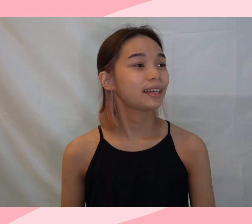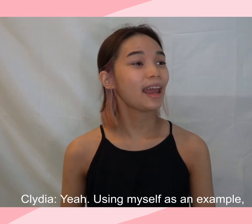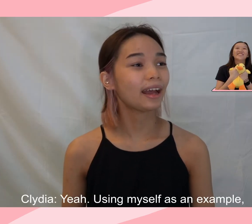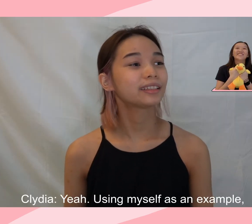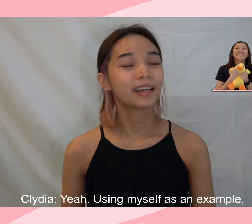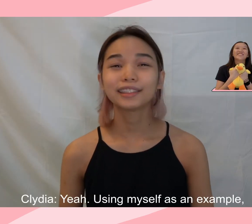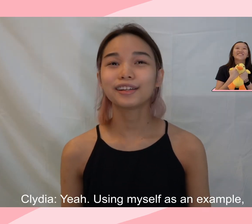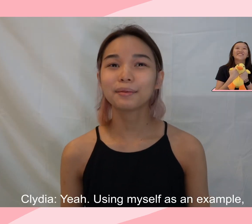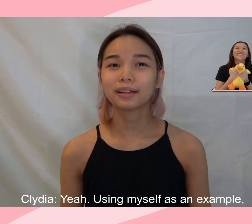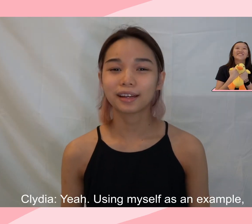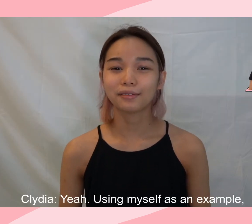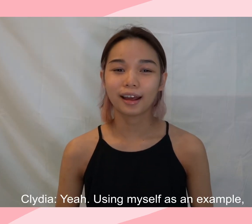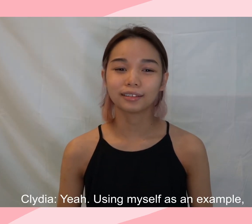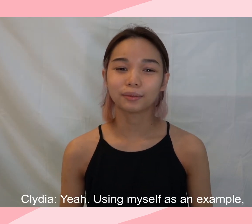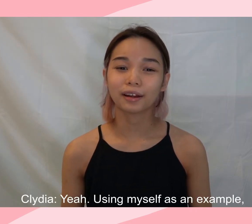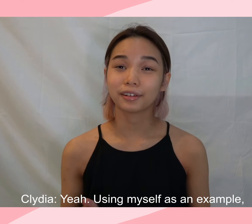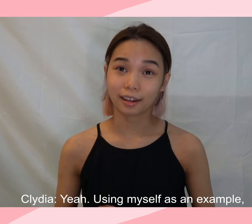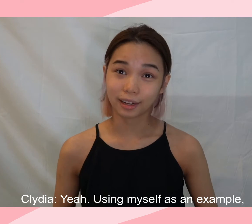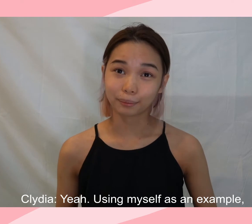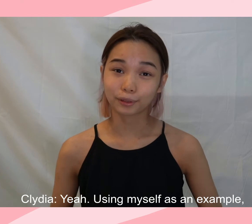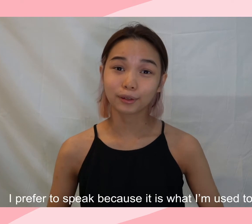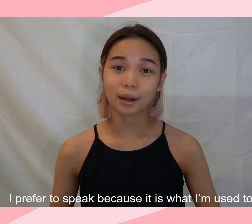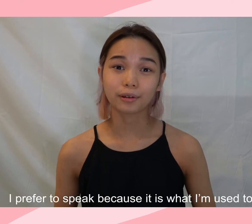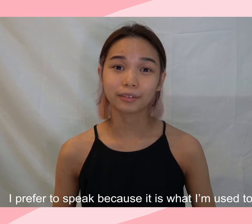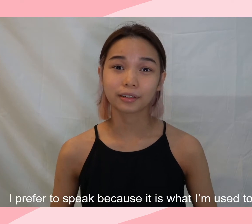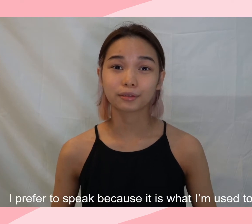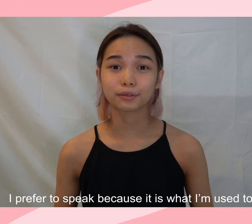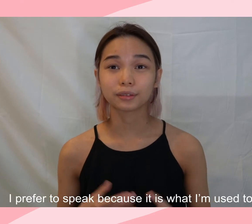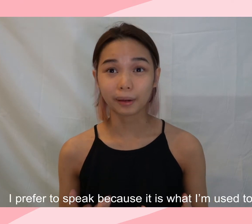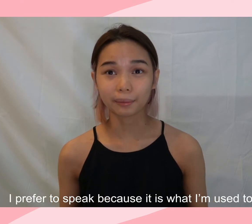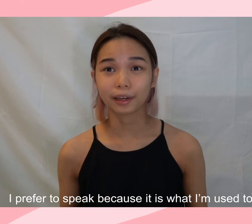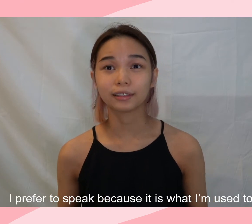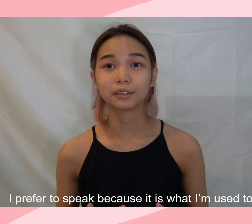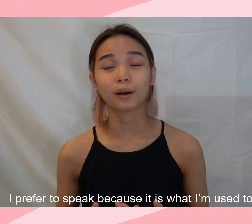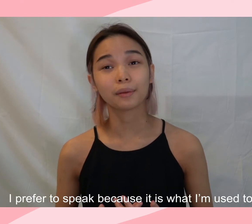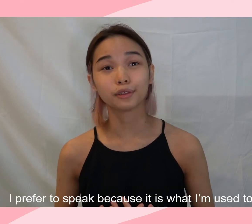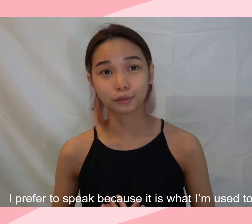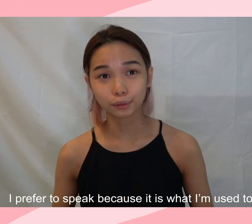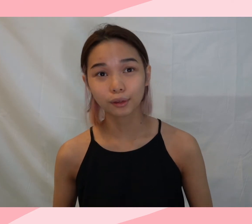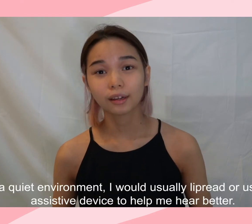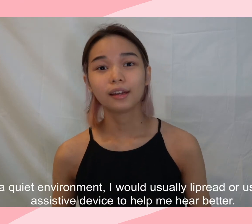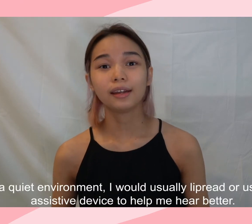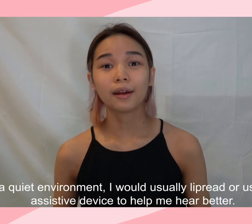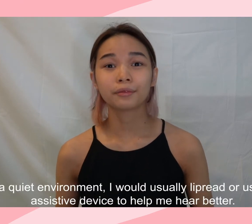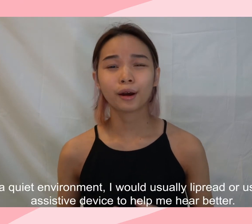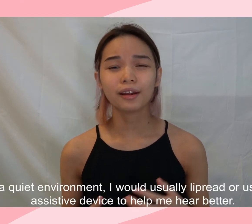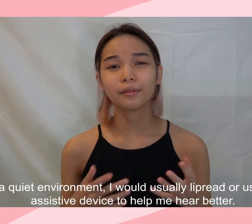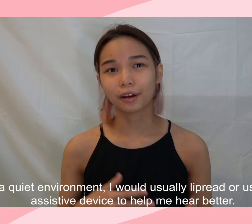Yeah, so using myself as one of the example, I prefer to speak because that's what I'm used to. In a quiet